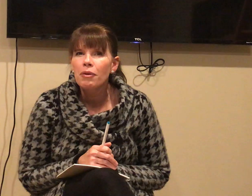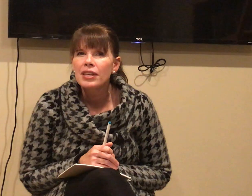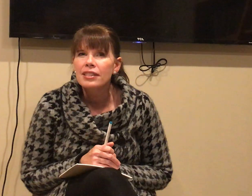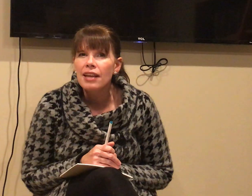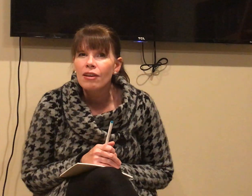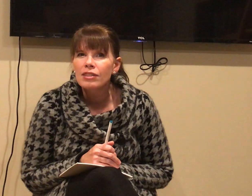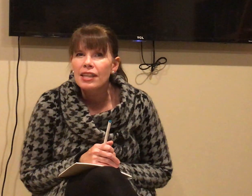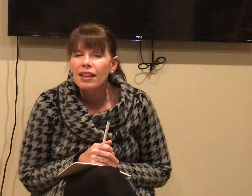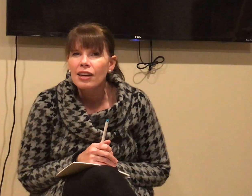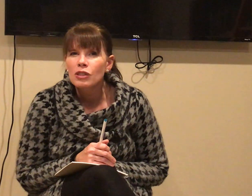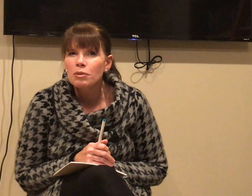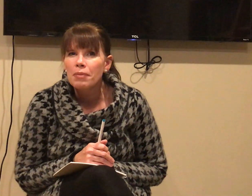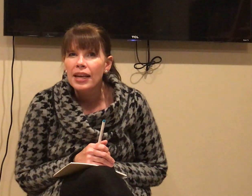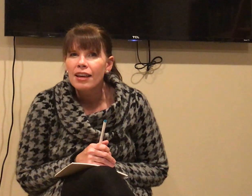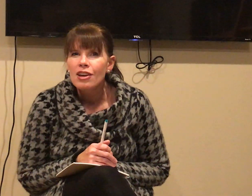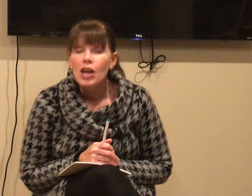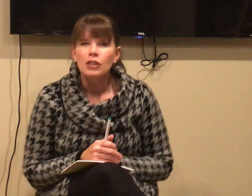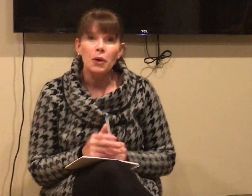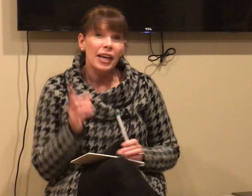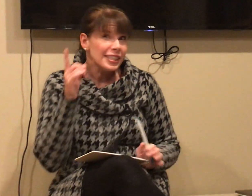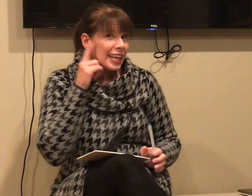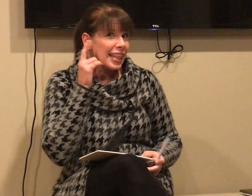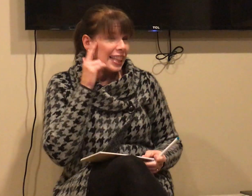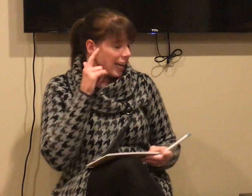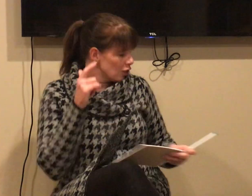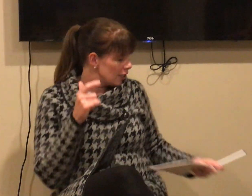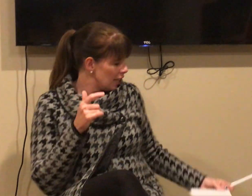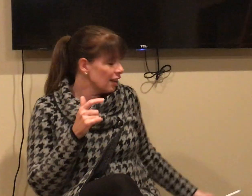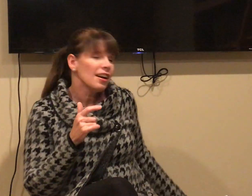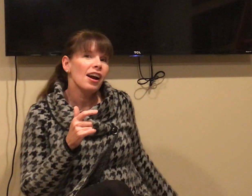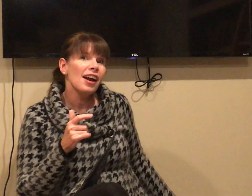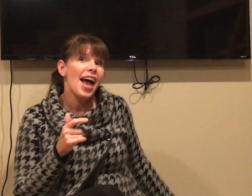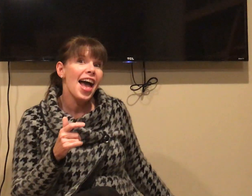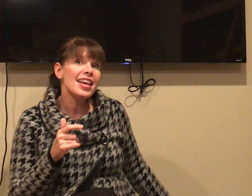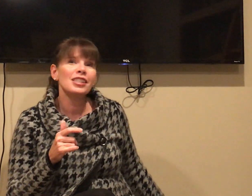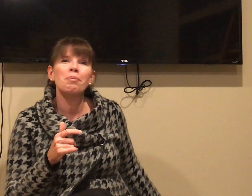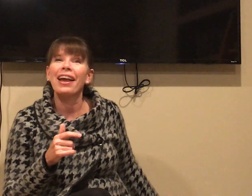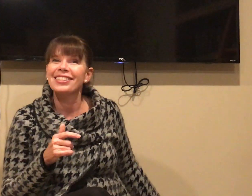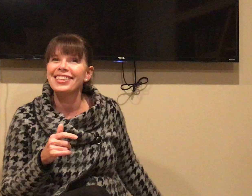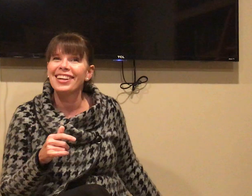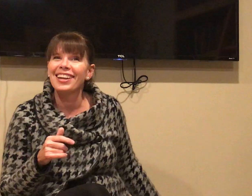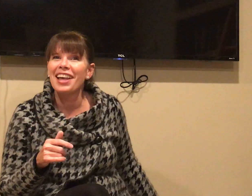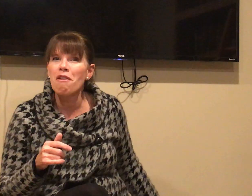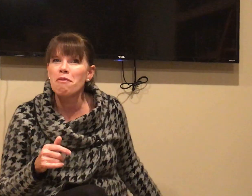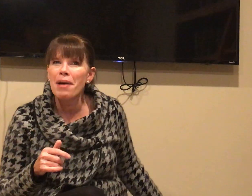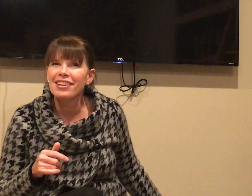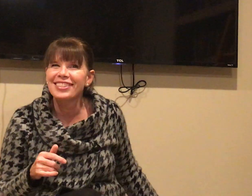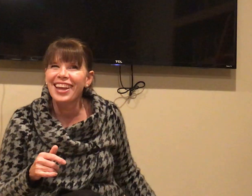the sounds that letters make. So let's get letters in our heads by singing the alphabet